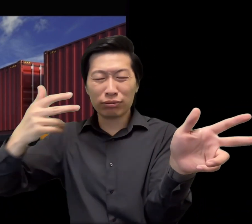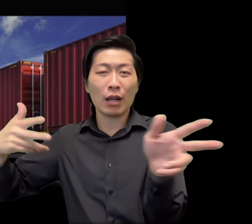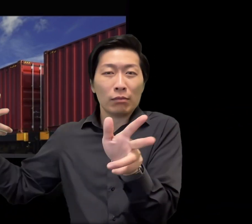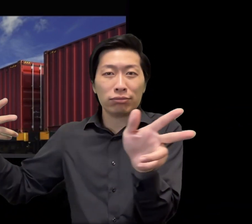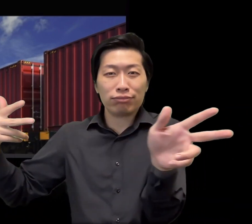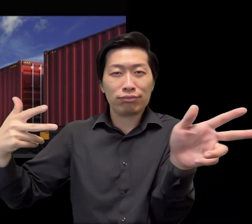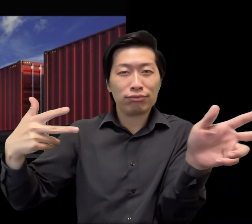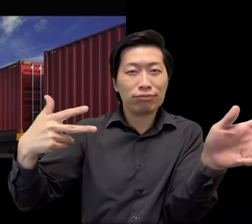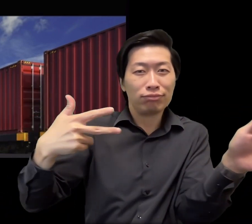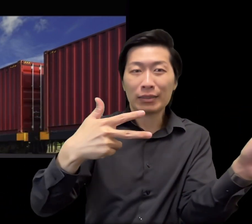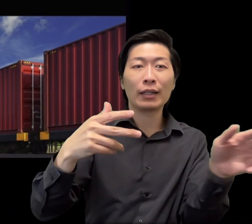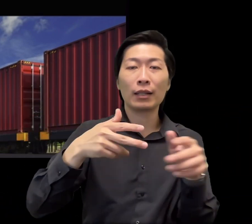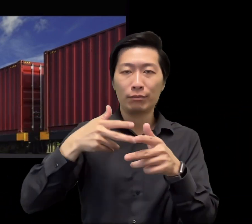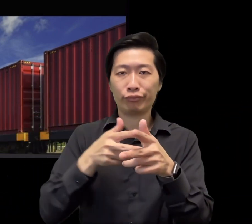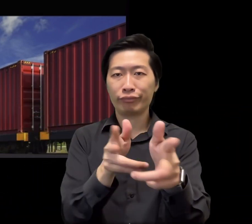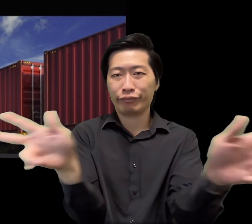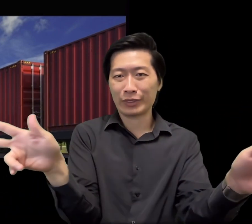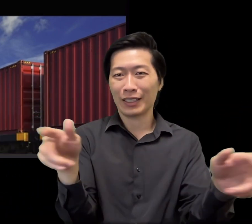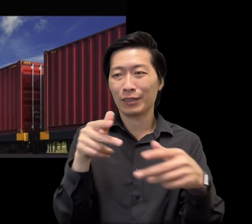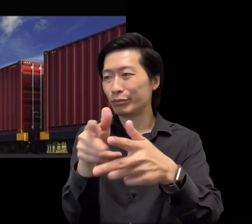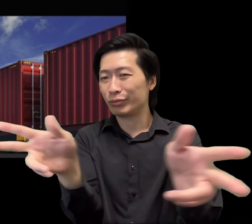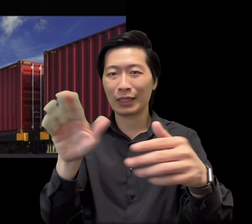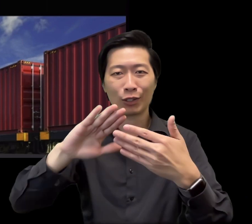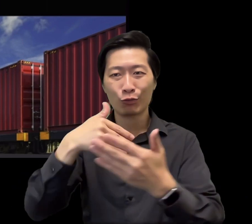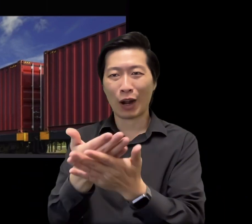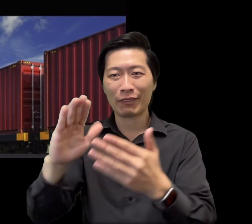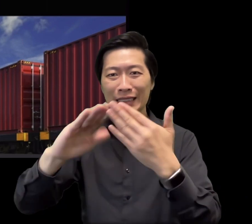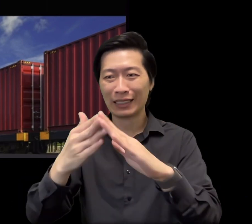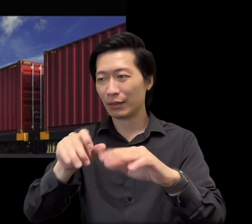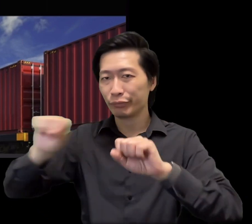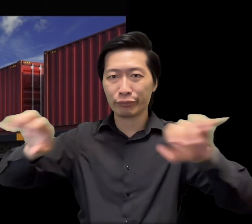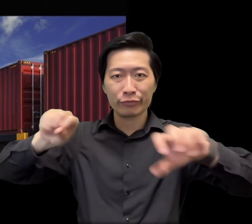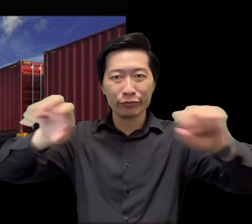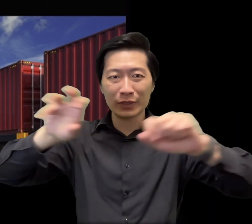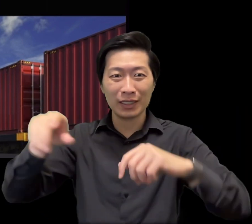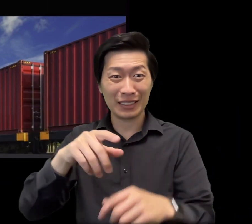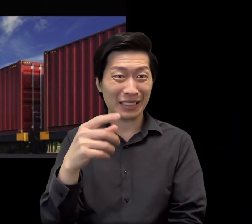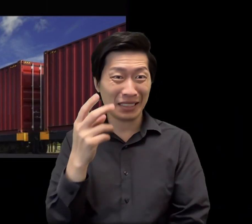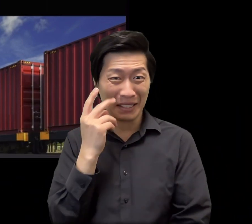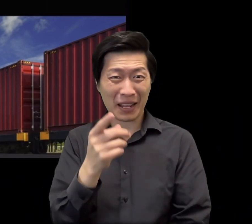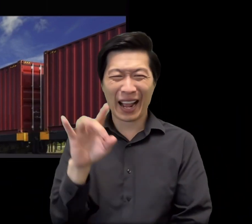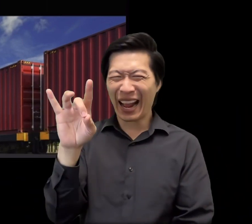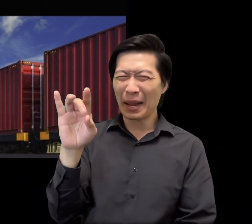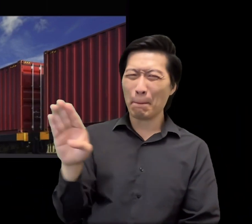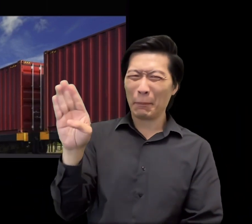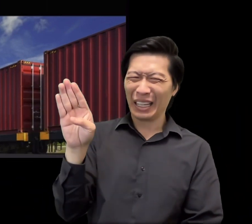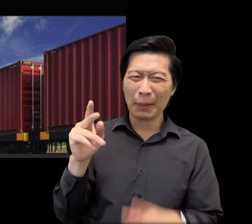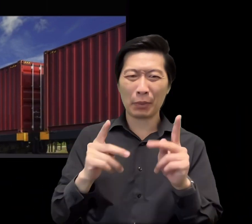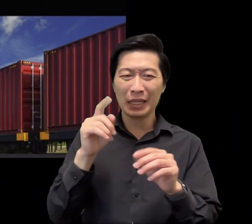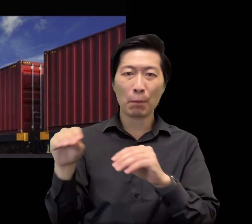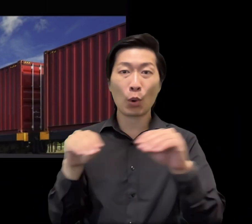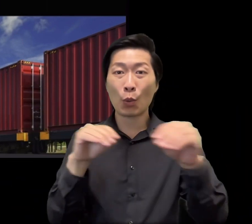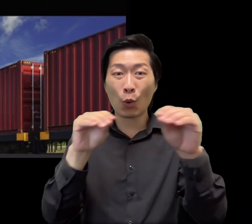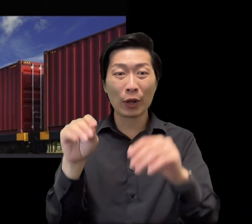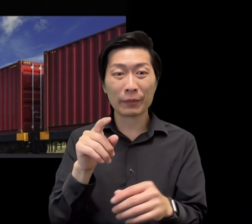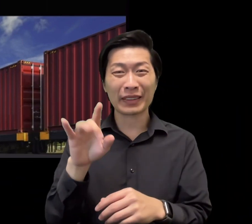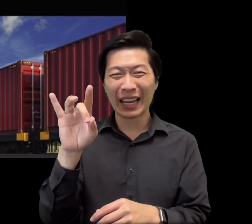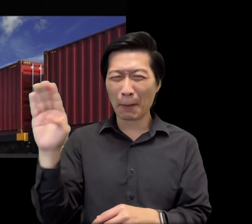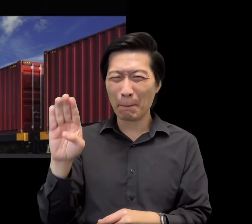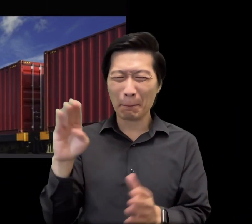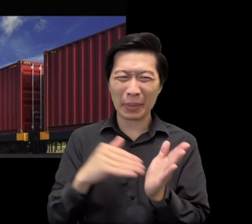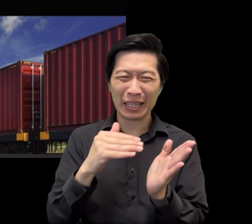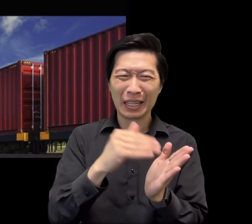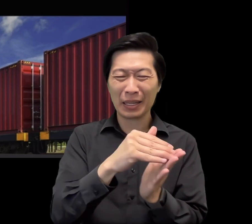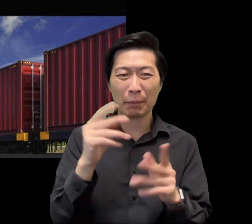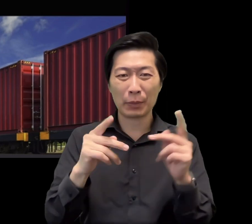Like this is going to be insane, and it's not even just like how many cars or how many trucks are they going to sell. It's like, well, there's 8 billion people that need to move around, and those 8